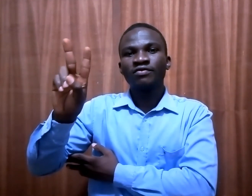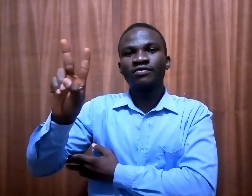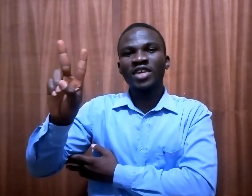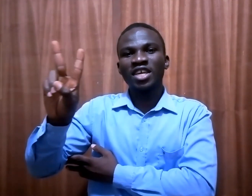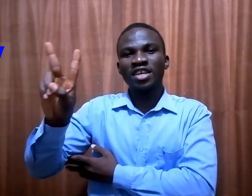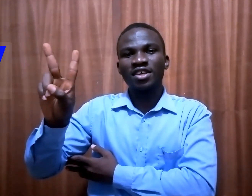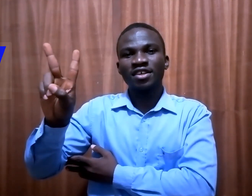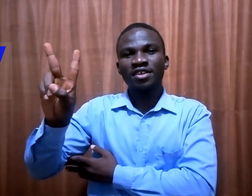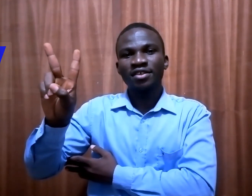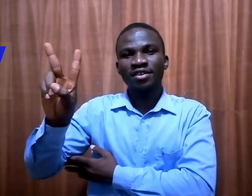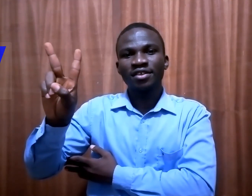V